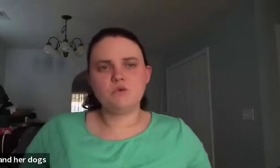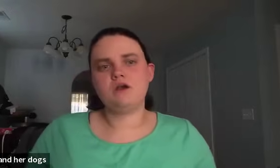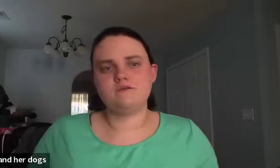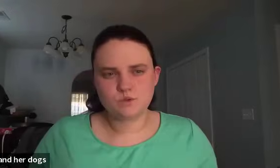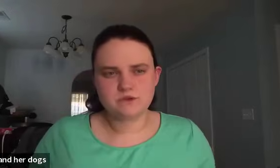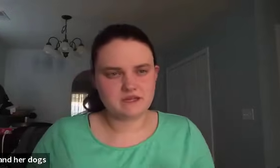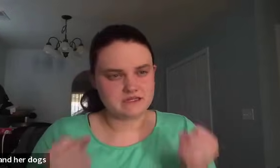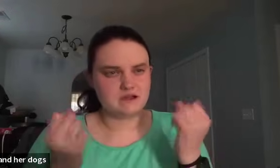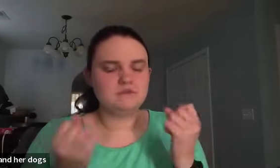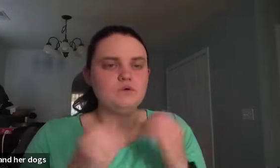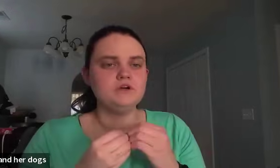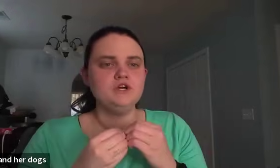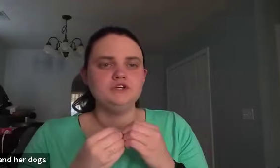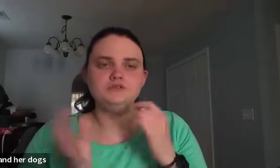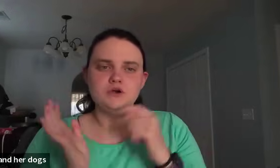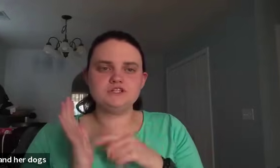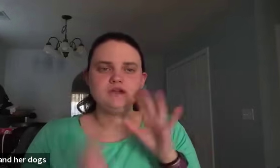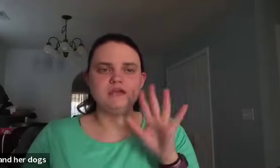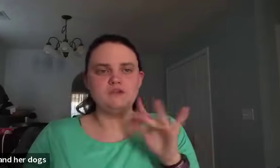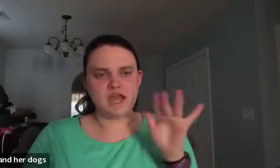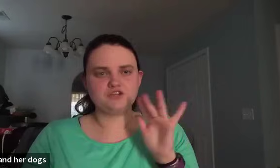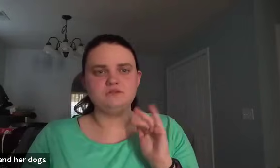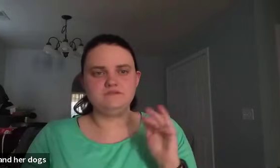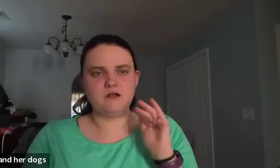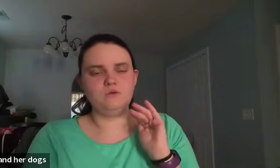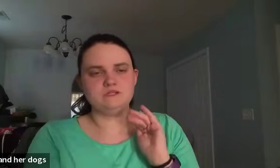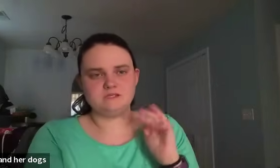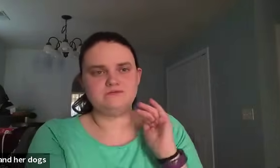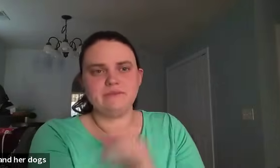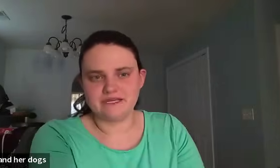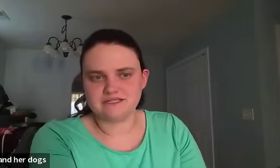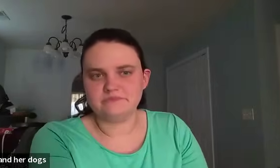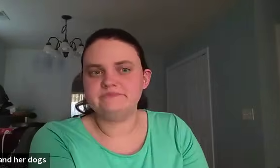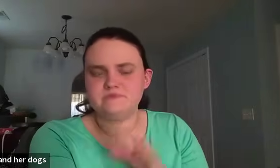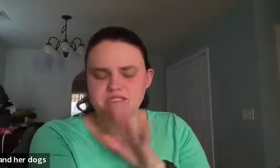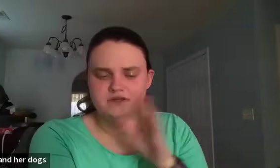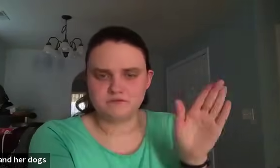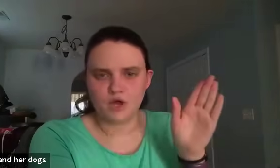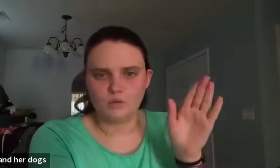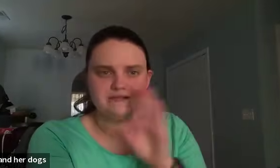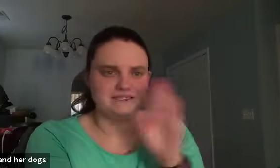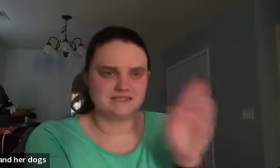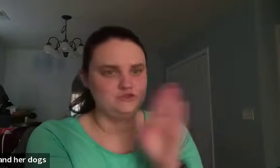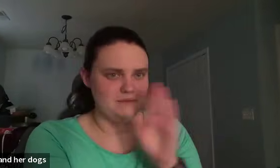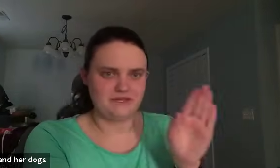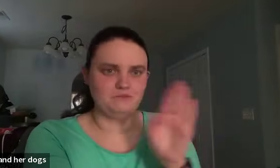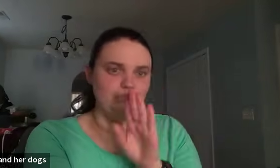more comfortable with it and sign it more, you'll notice your hand will naturally follow a specific pace or specific flow where it does not do that big